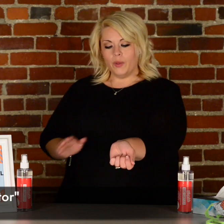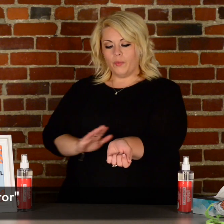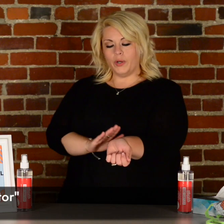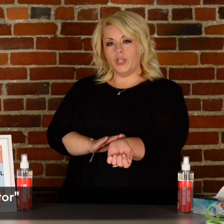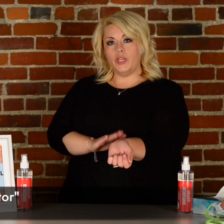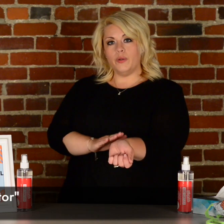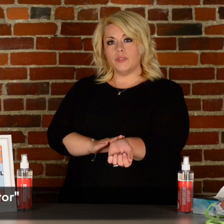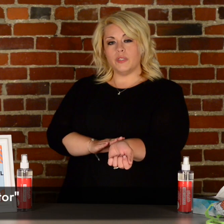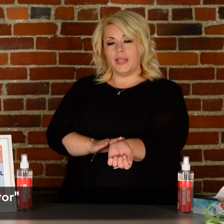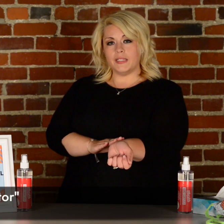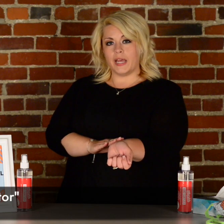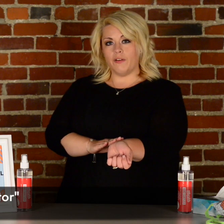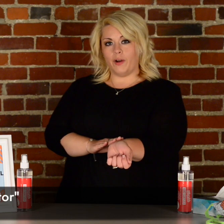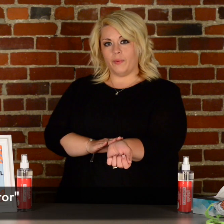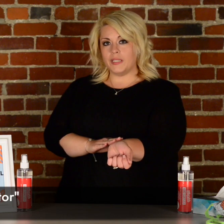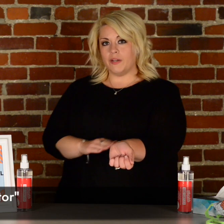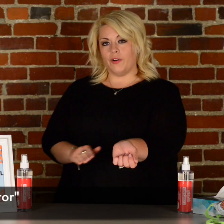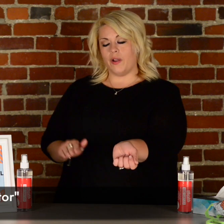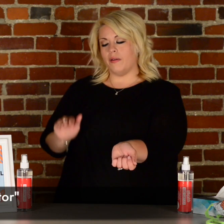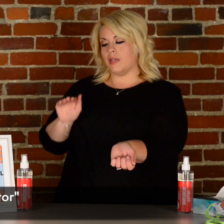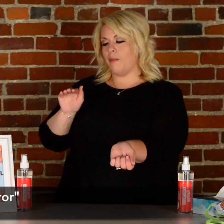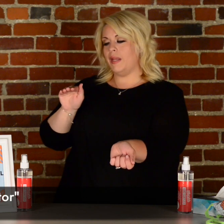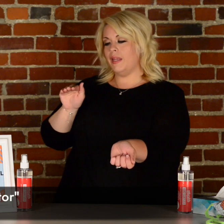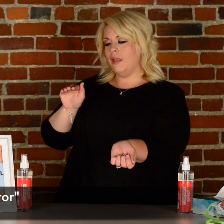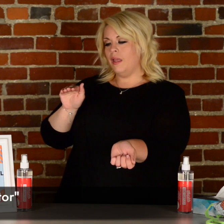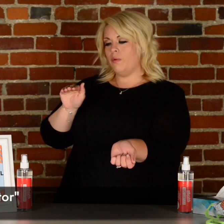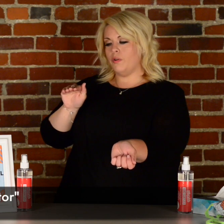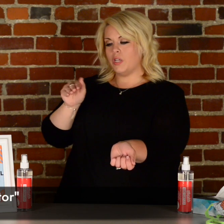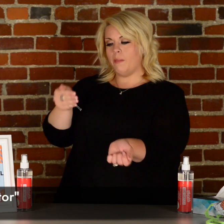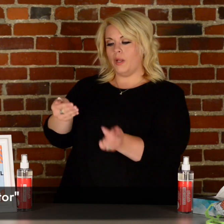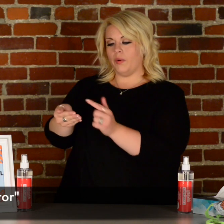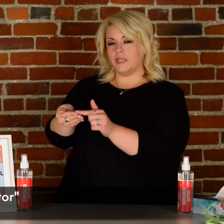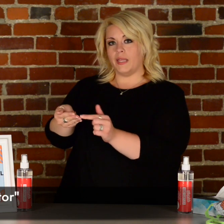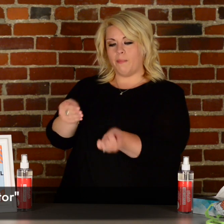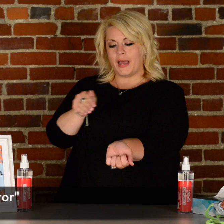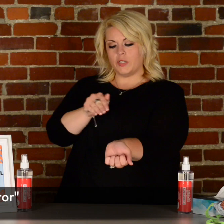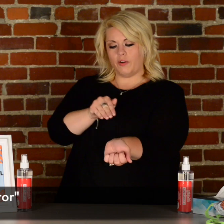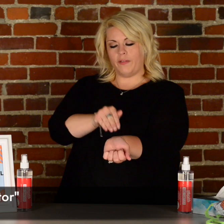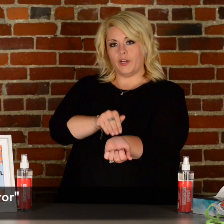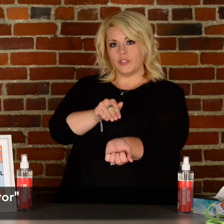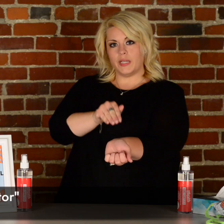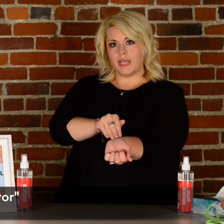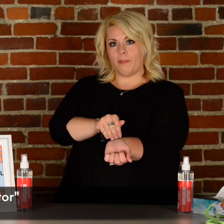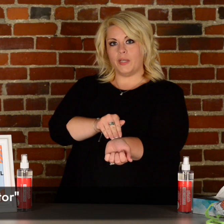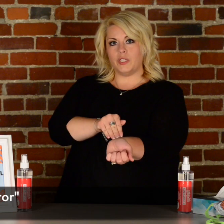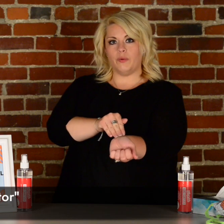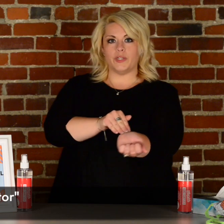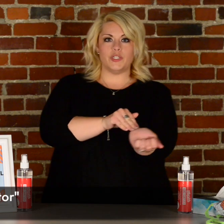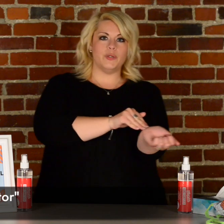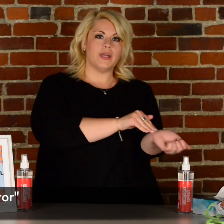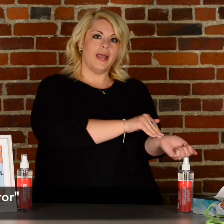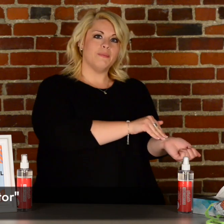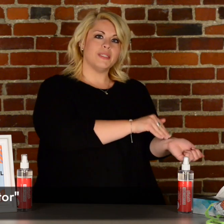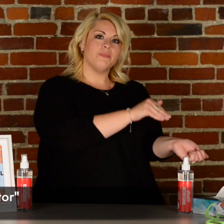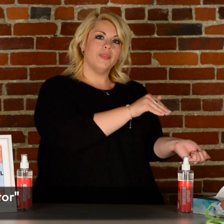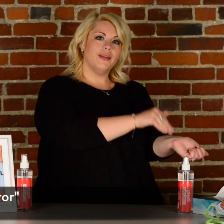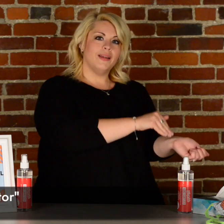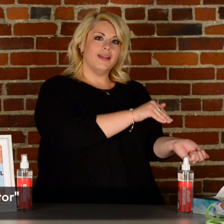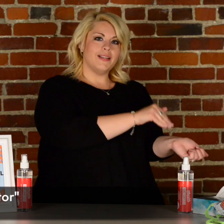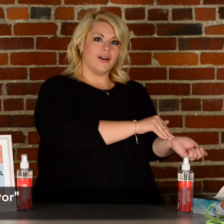we're going to use the inside of our wrist of our non-dominant, and with our dominant, we're going to take the pads of our fingers and tap into the wrist 2 times.